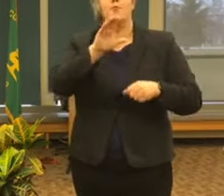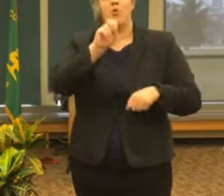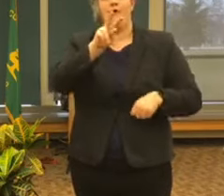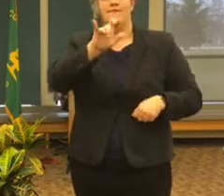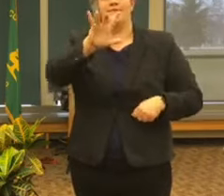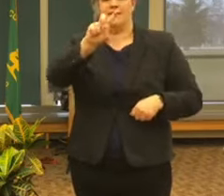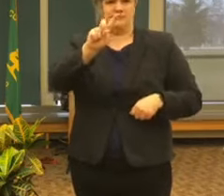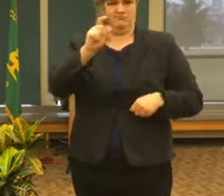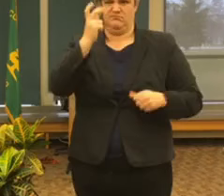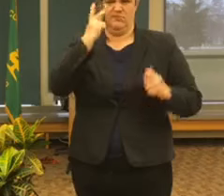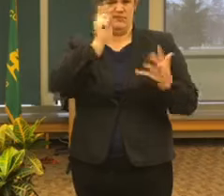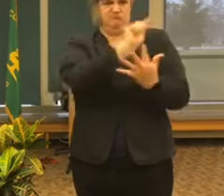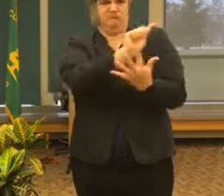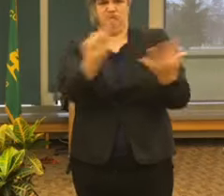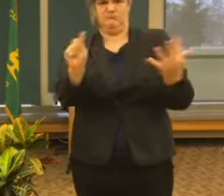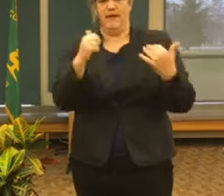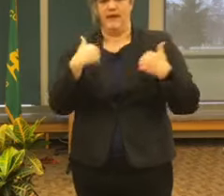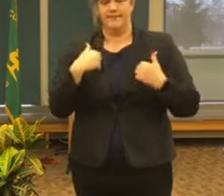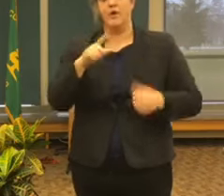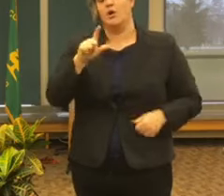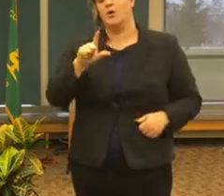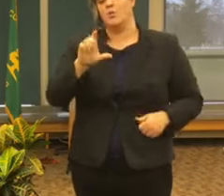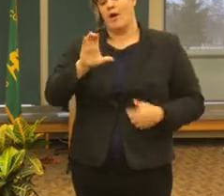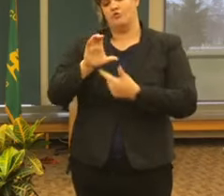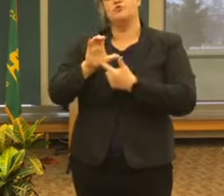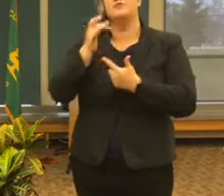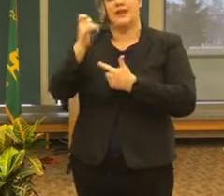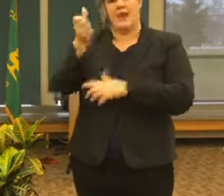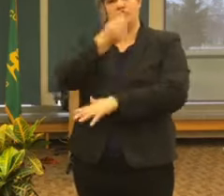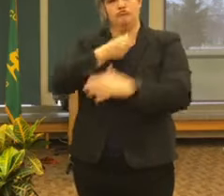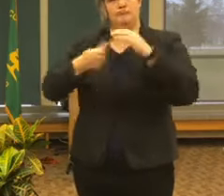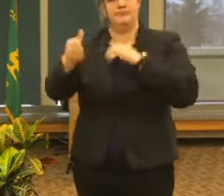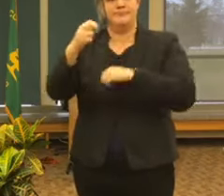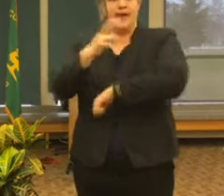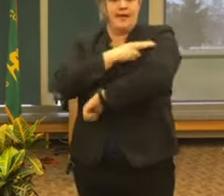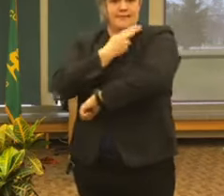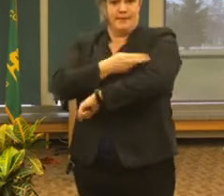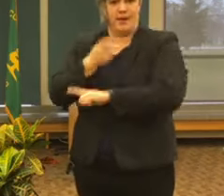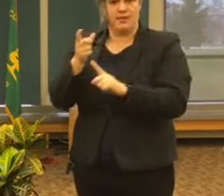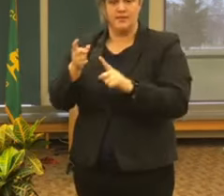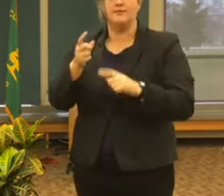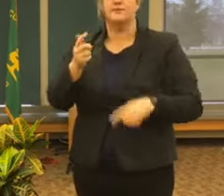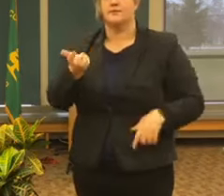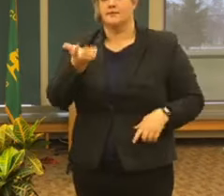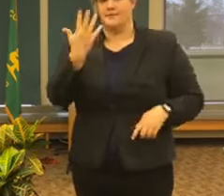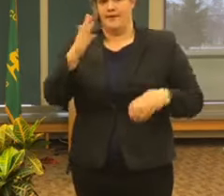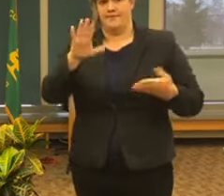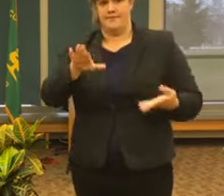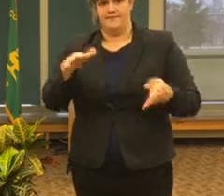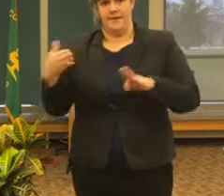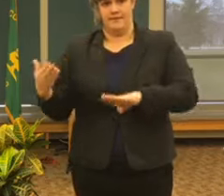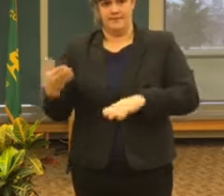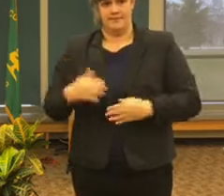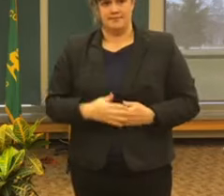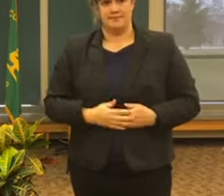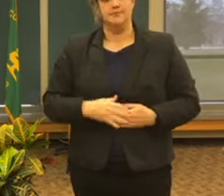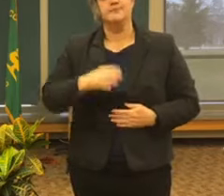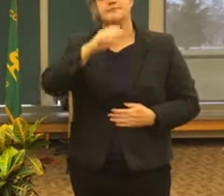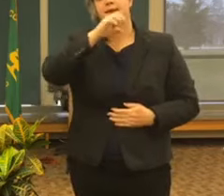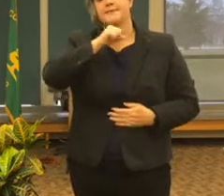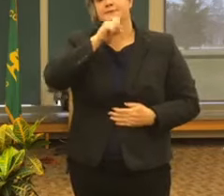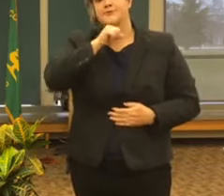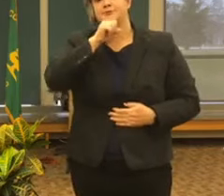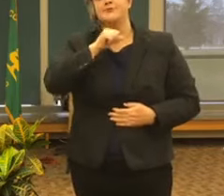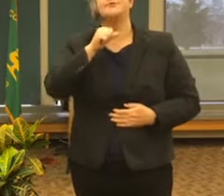cases. 100 of those cases are now hospitalized. We have had 5 deaths, and the age range